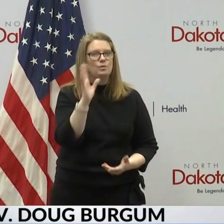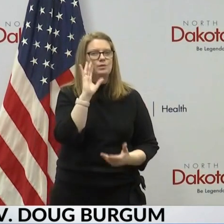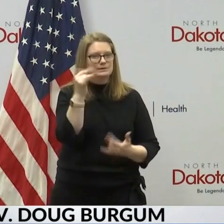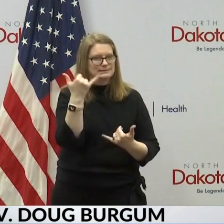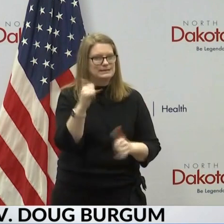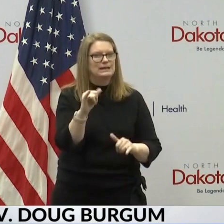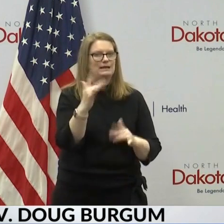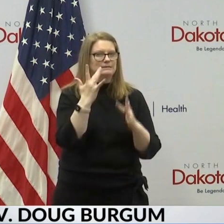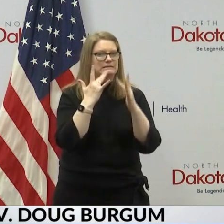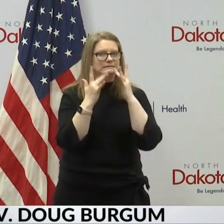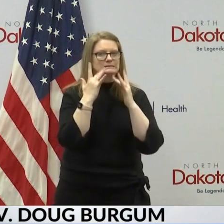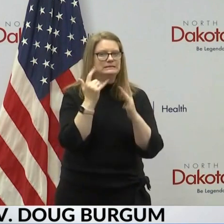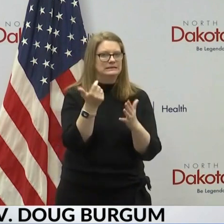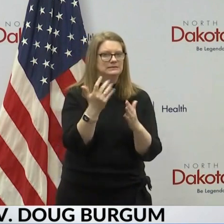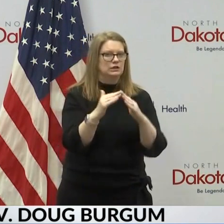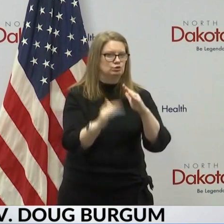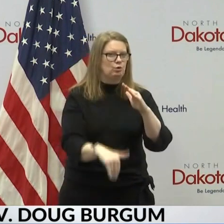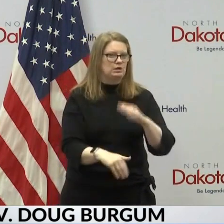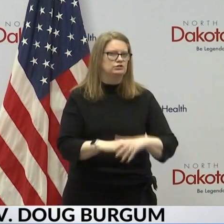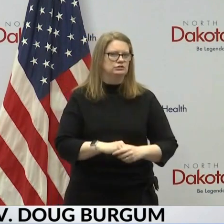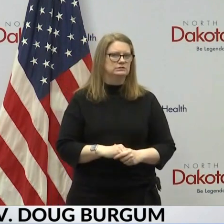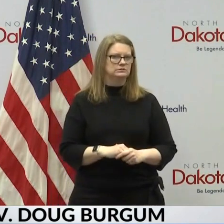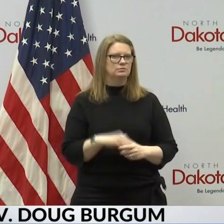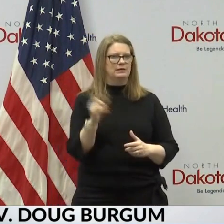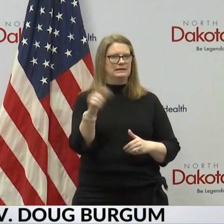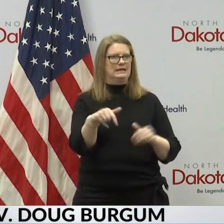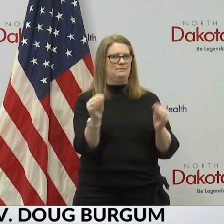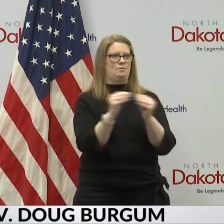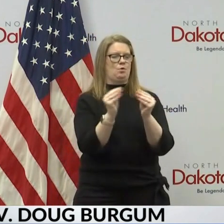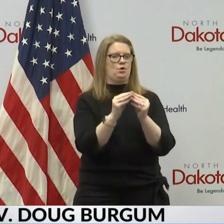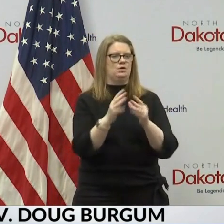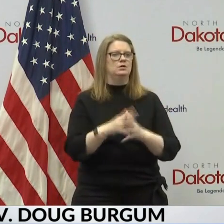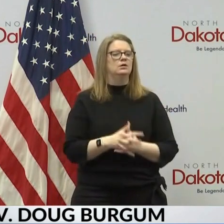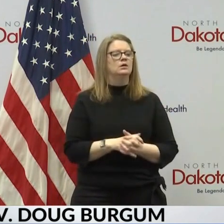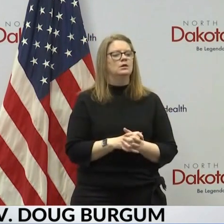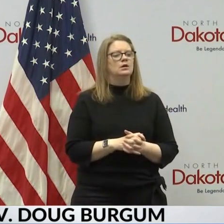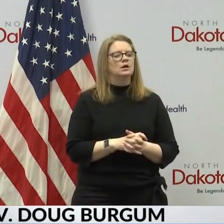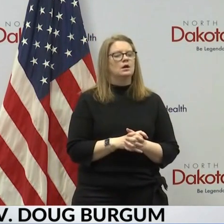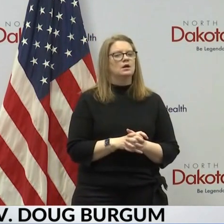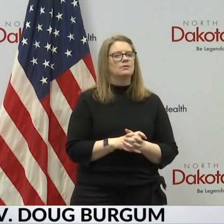surplus. And we'll also, in addition to the